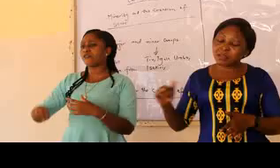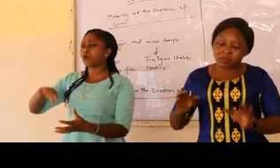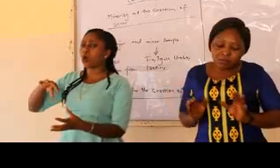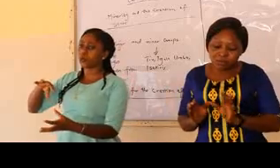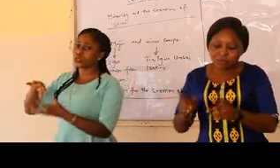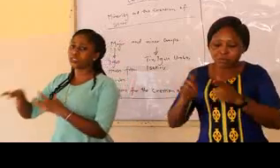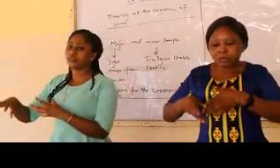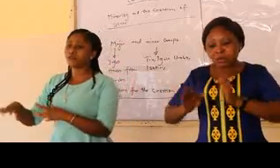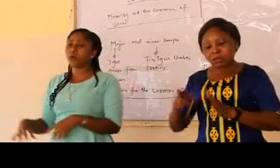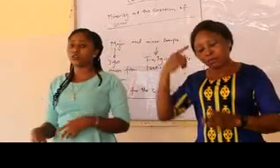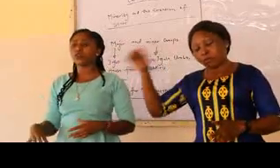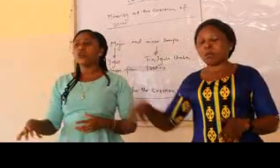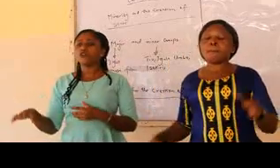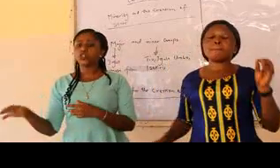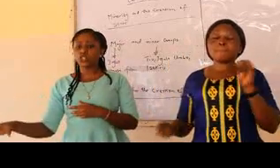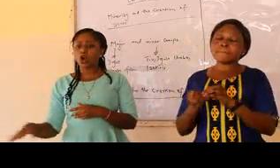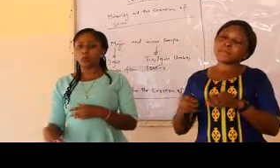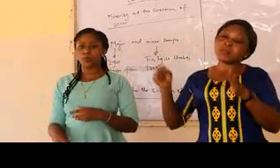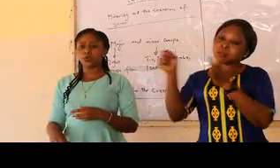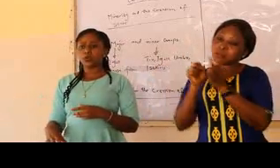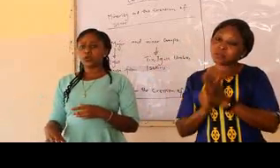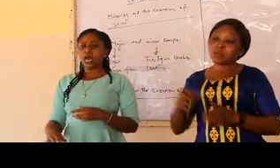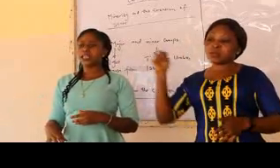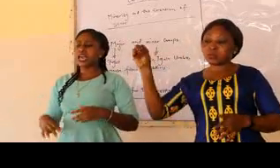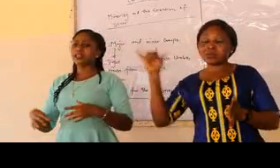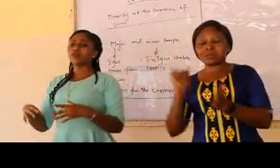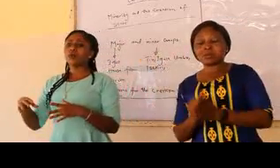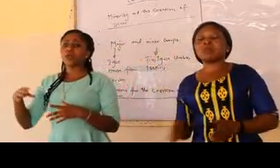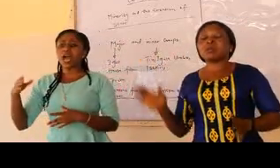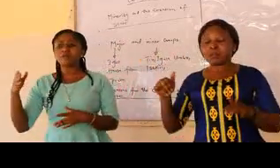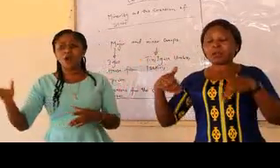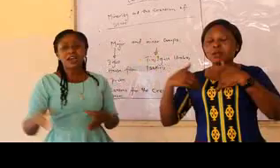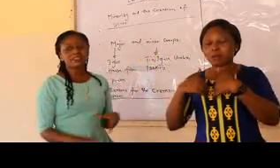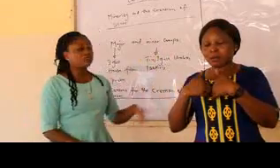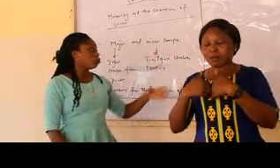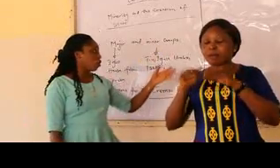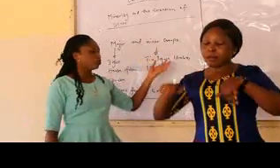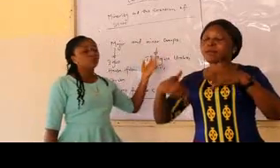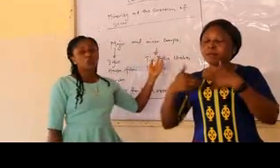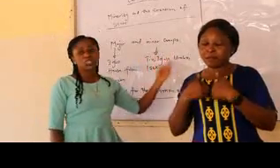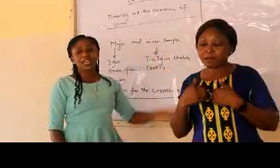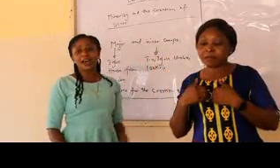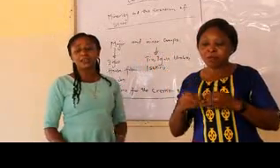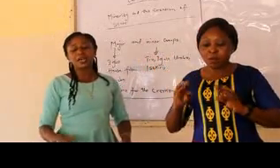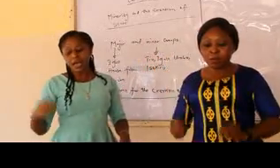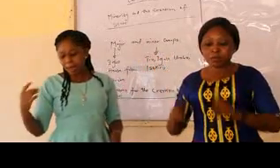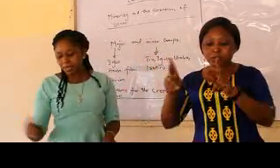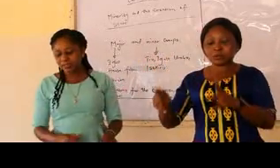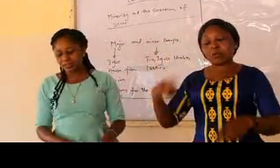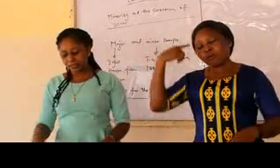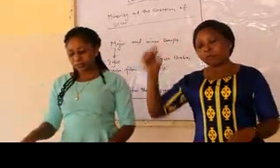that we have more opportunity for what? For job. And then we have more access to what?